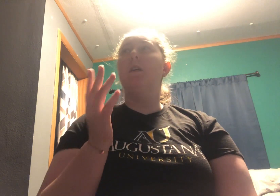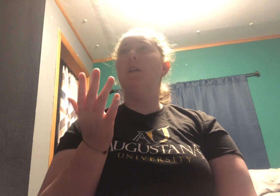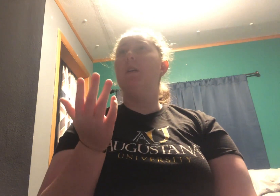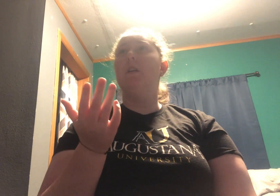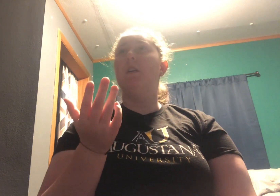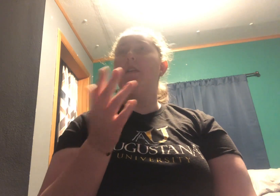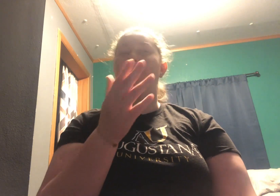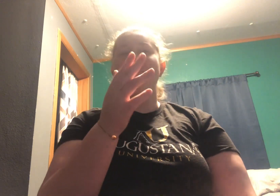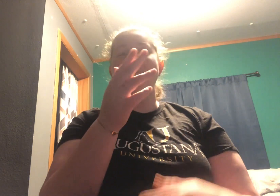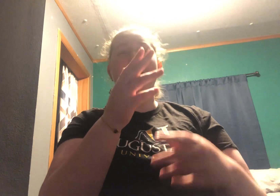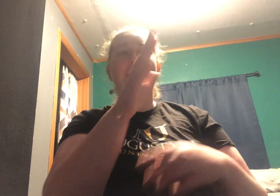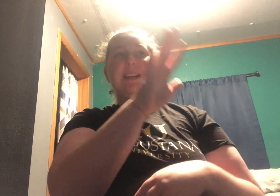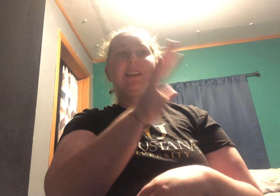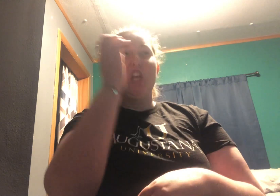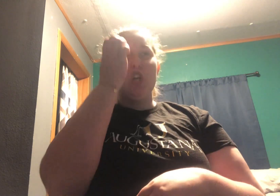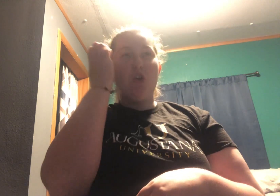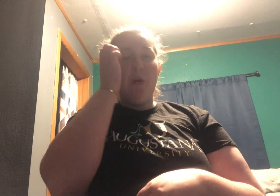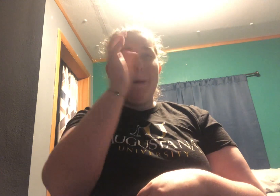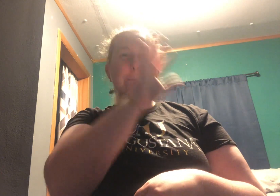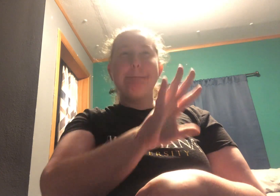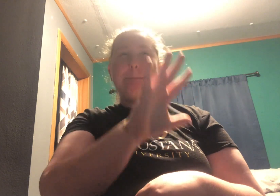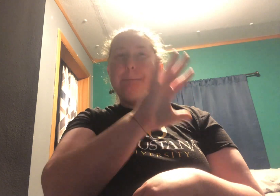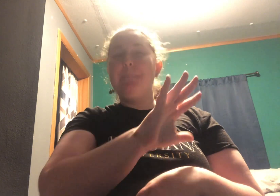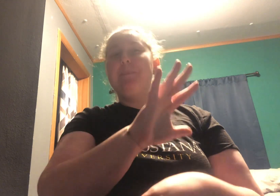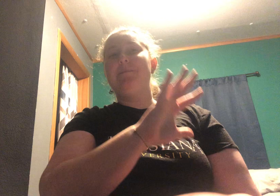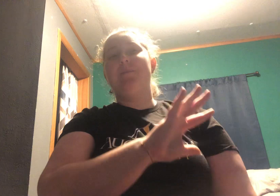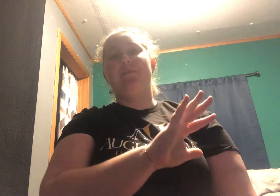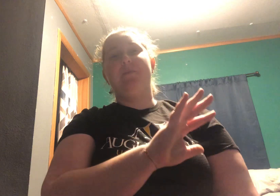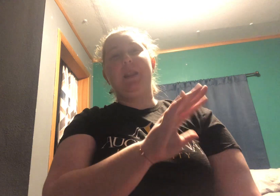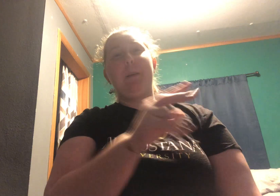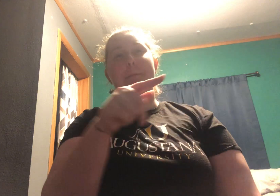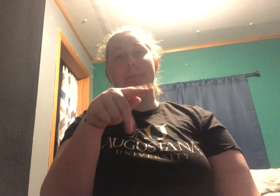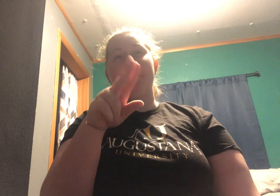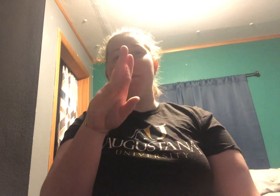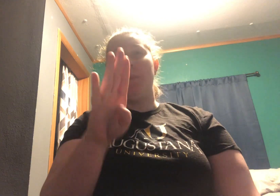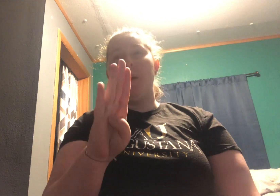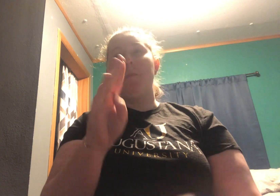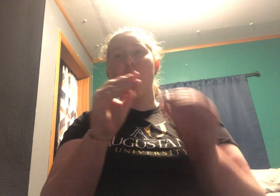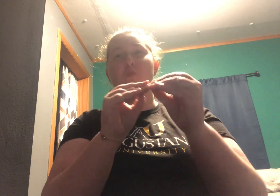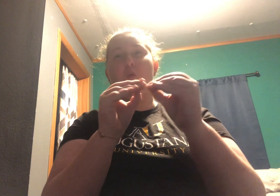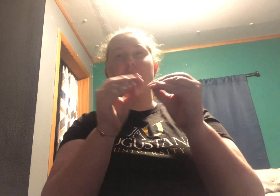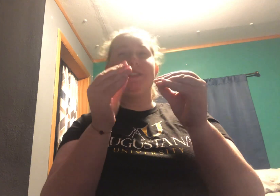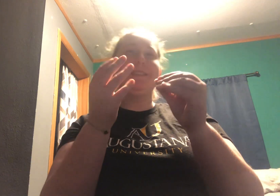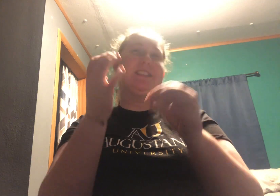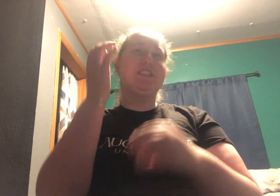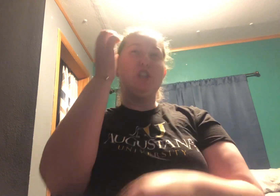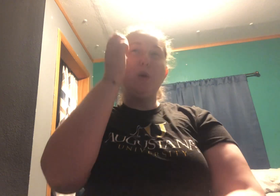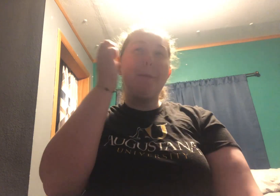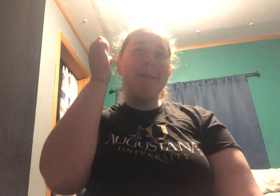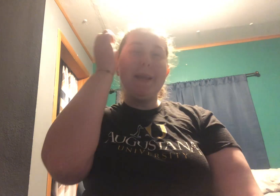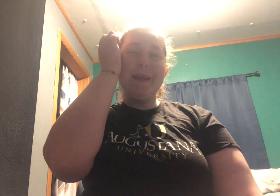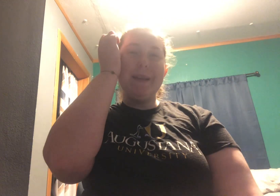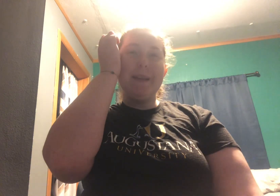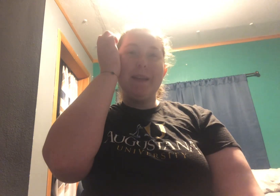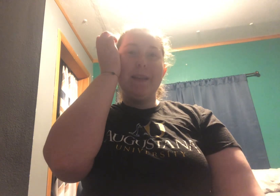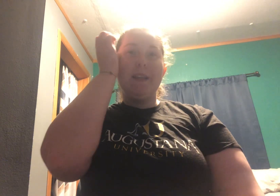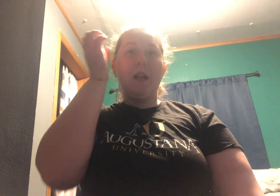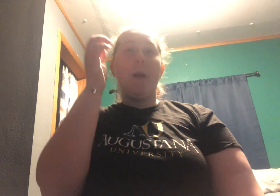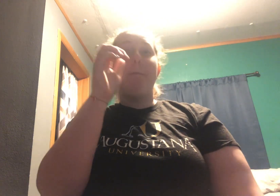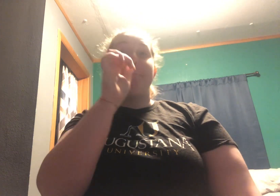the, like Europe? You know, pubs are sort of more thought of as like European things, and a bar is like a